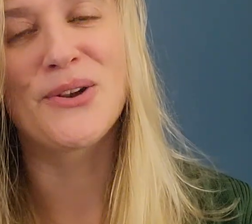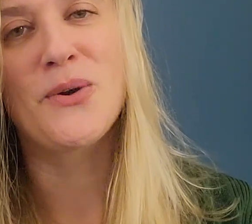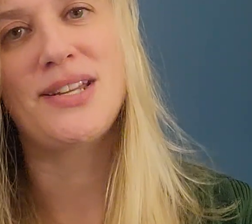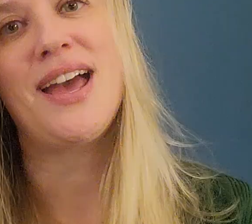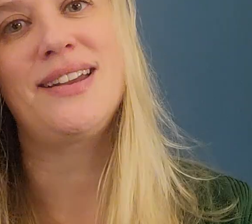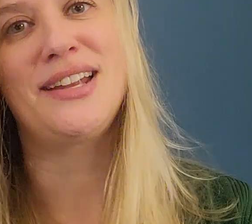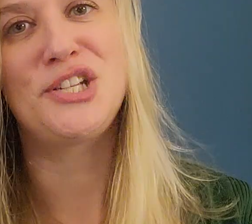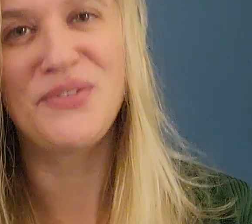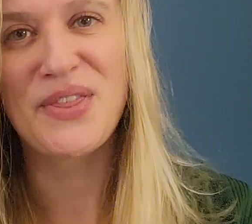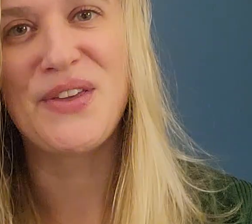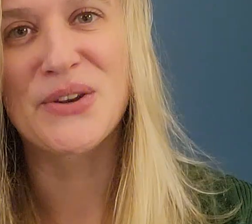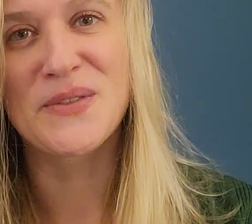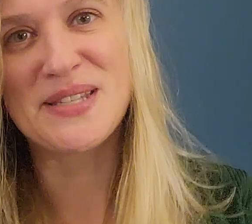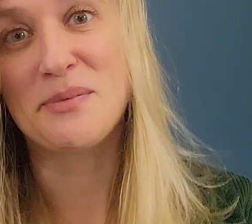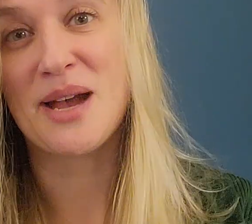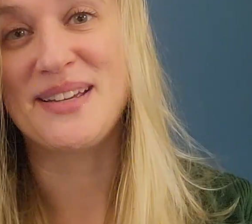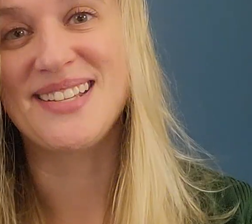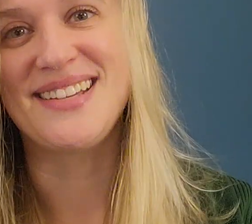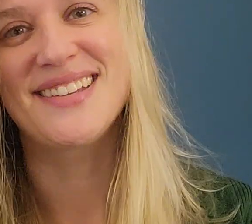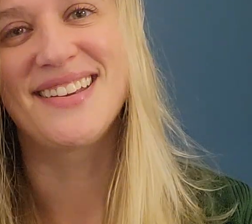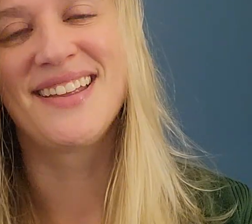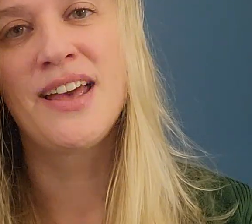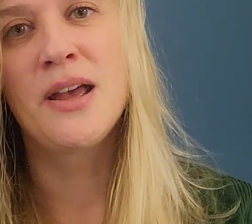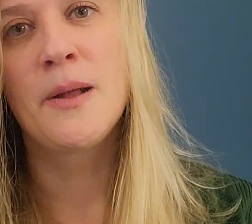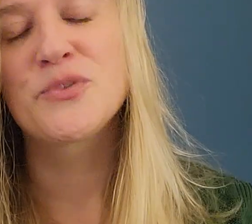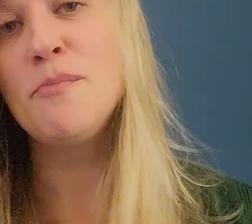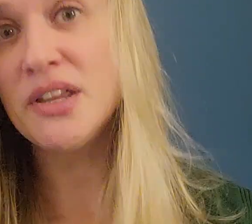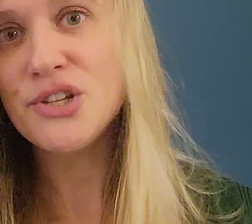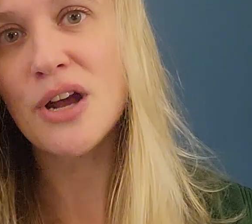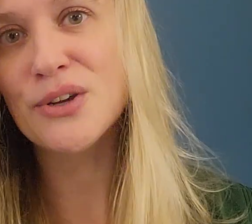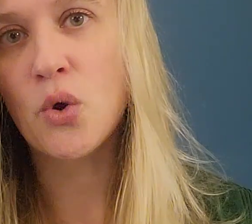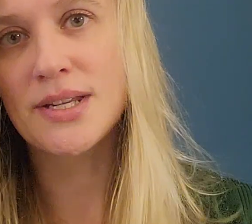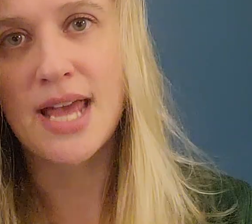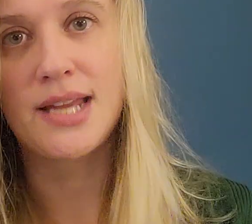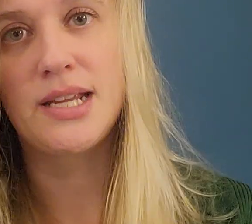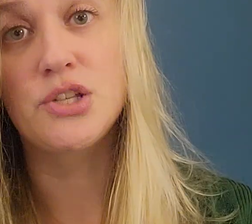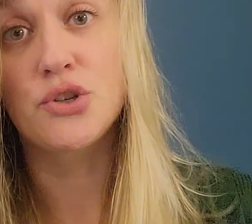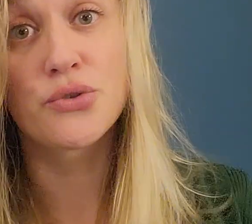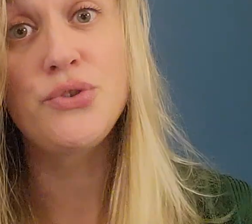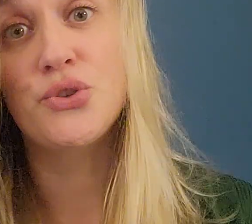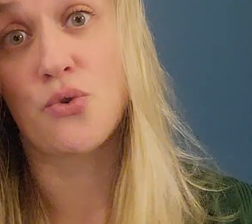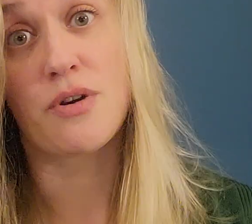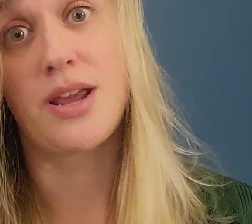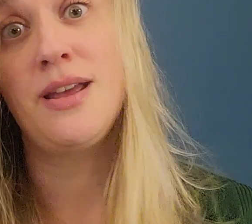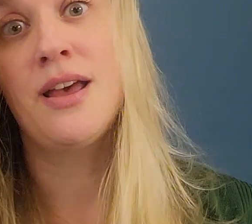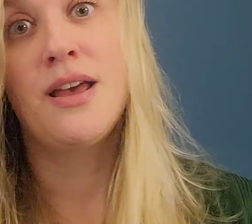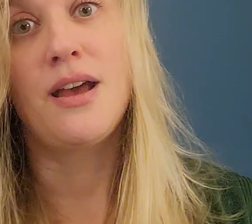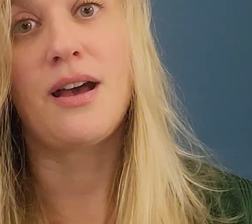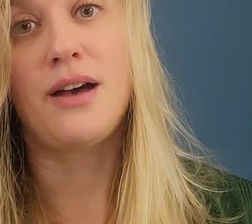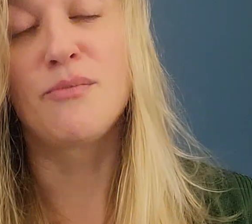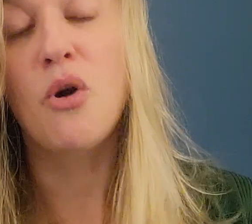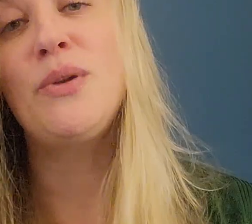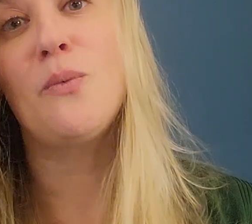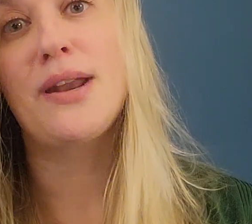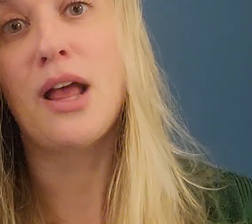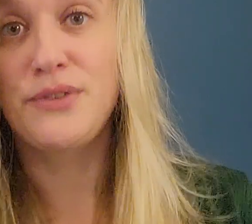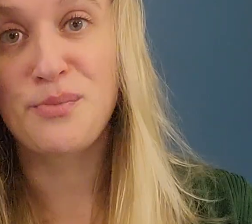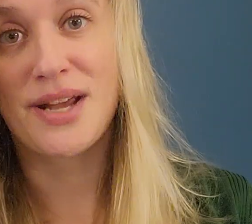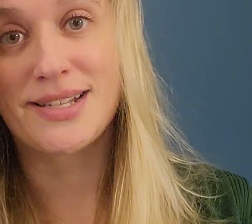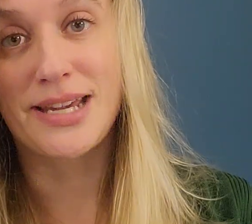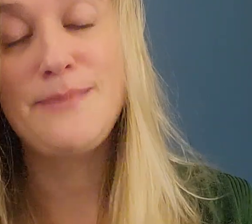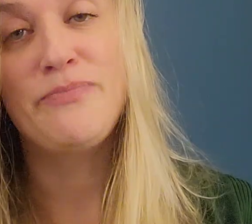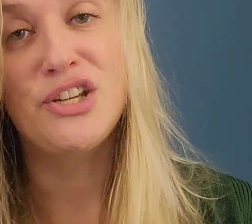Million Quartet at Geva Theatre this upcoming season. So $1 Million Quartet is a true story of a